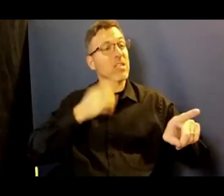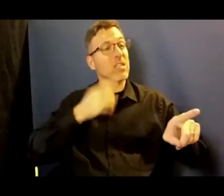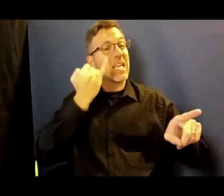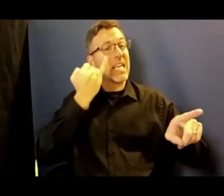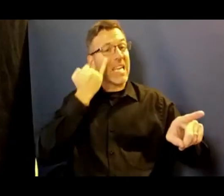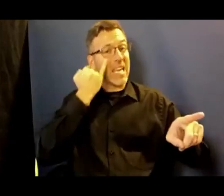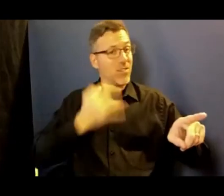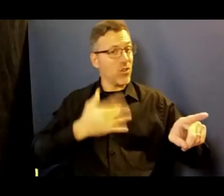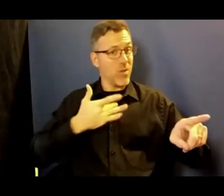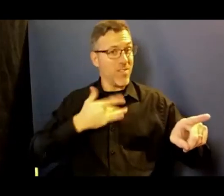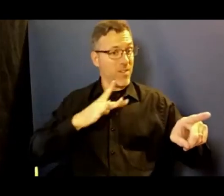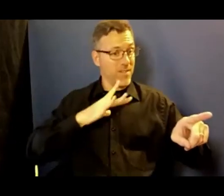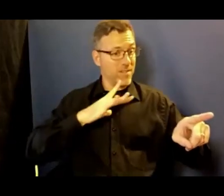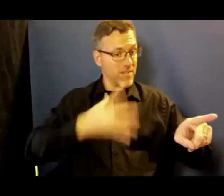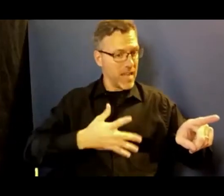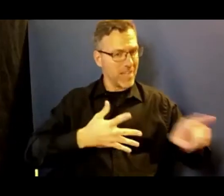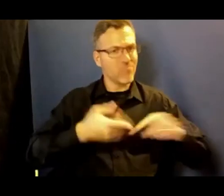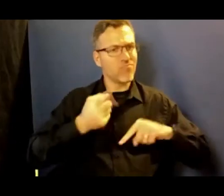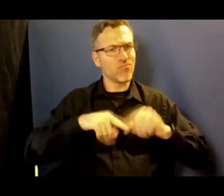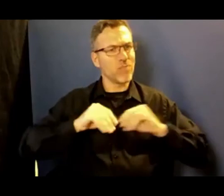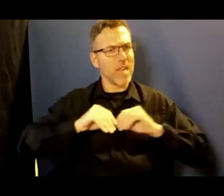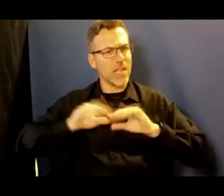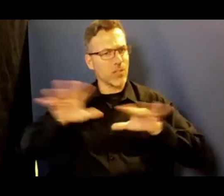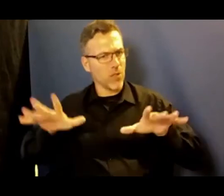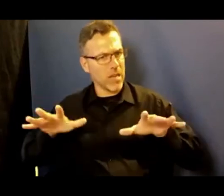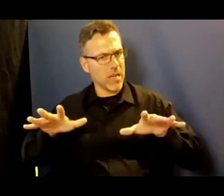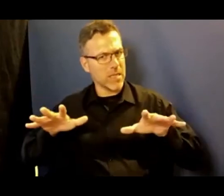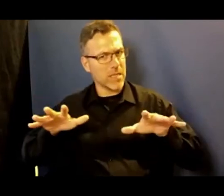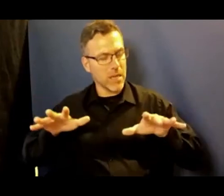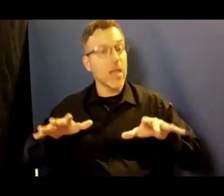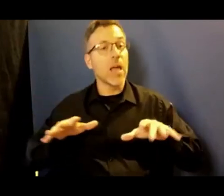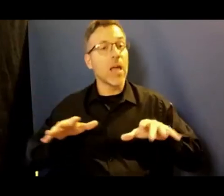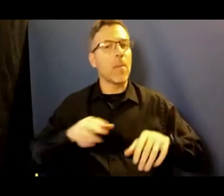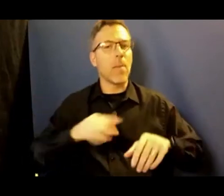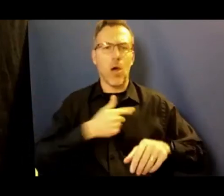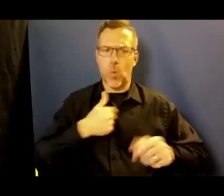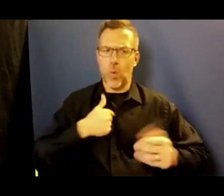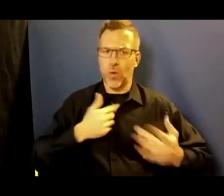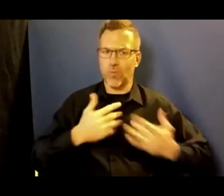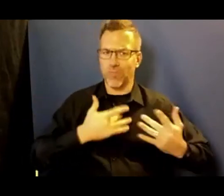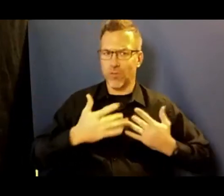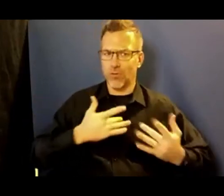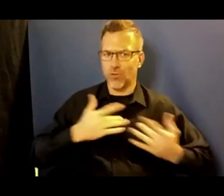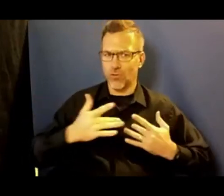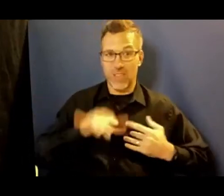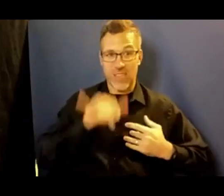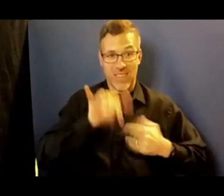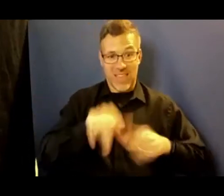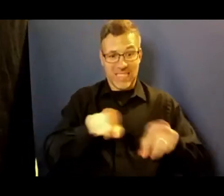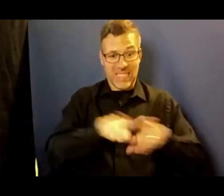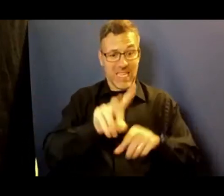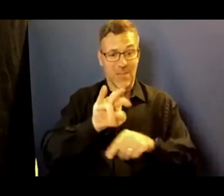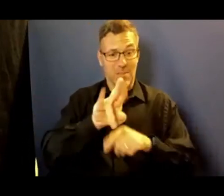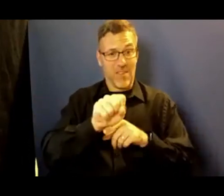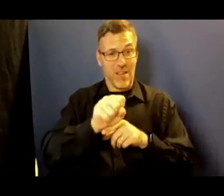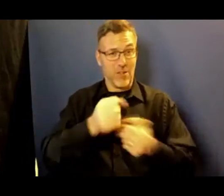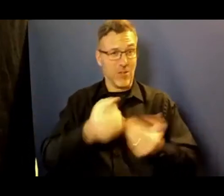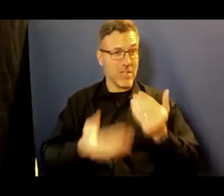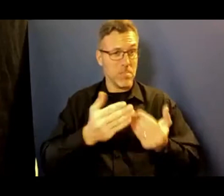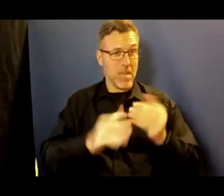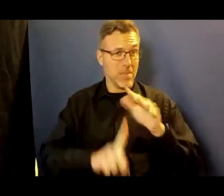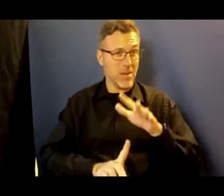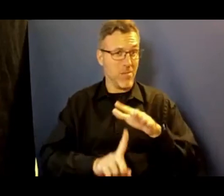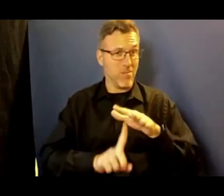it. But we were very worried that that virus would come back. And so we started doing research on